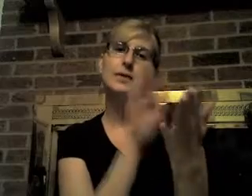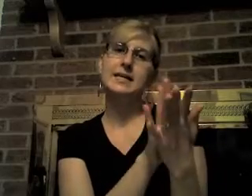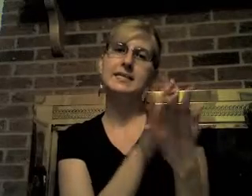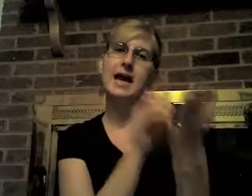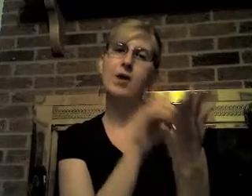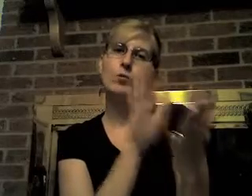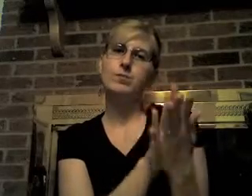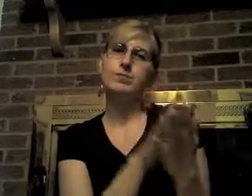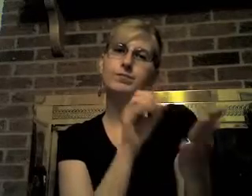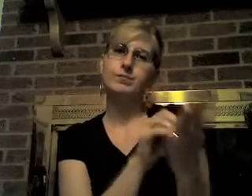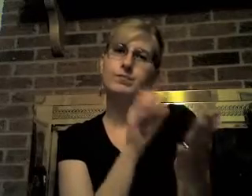it down.